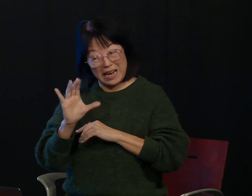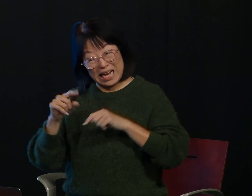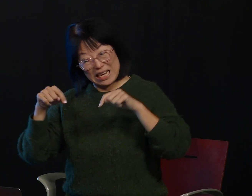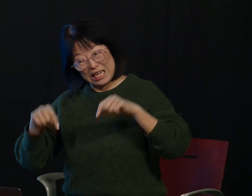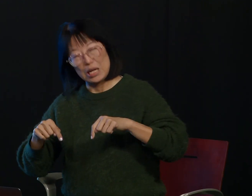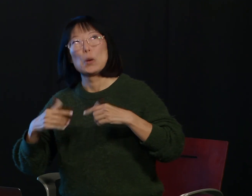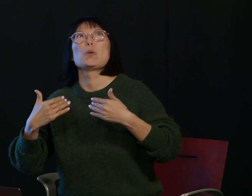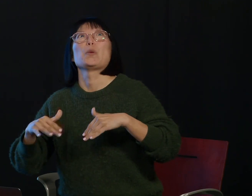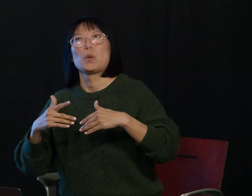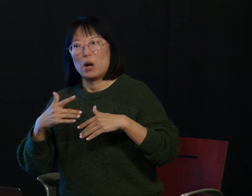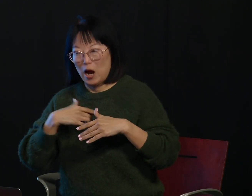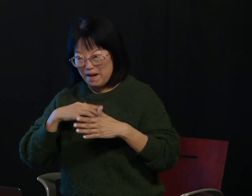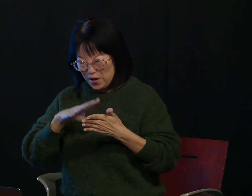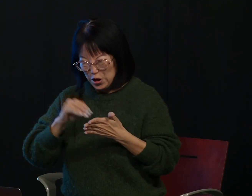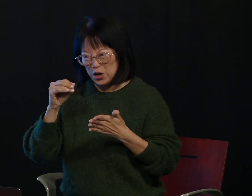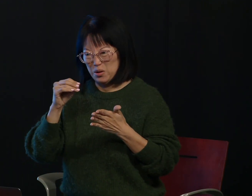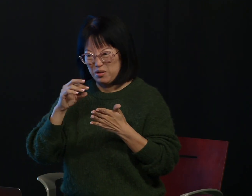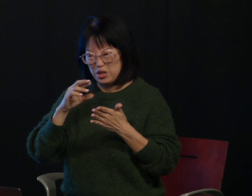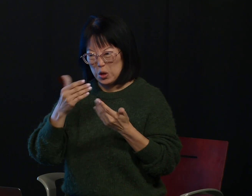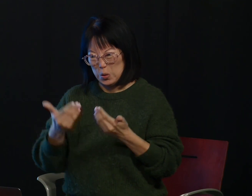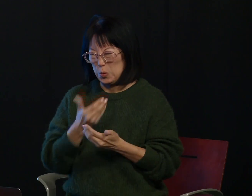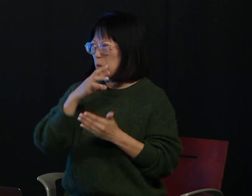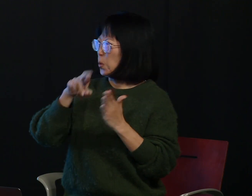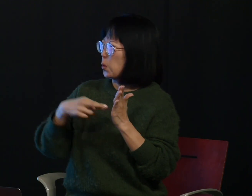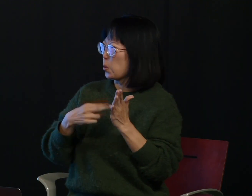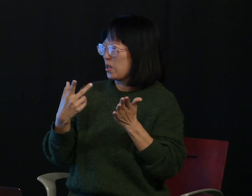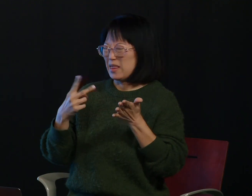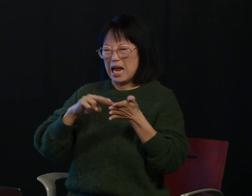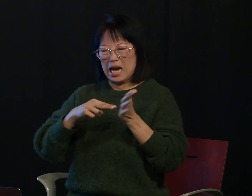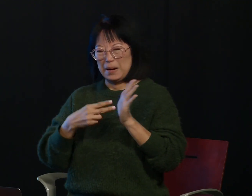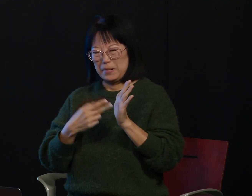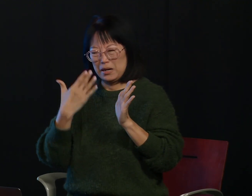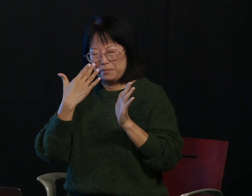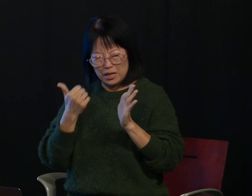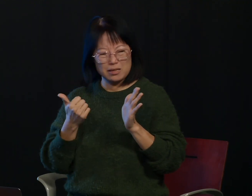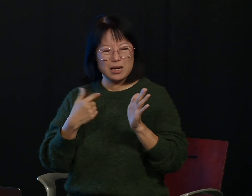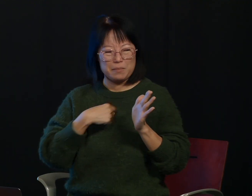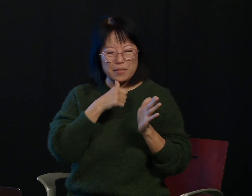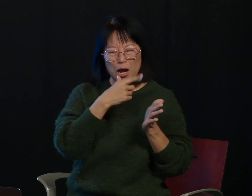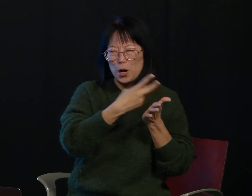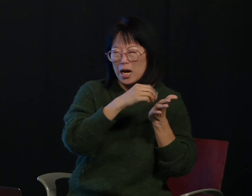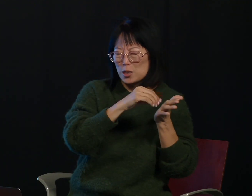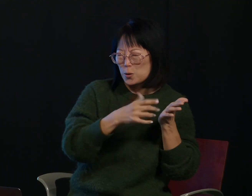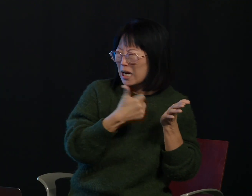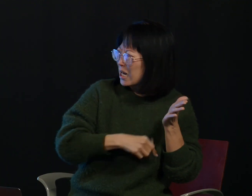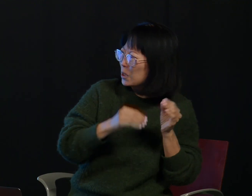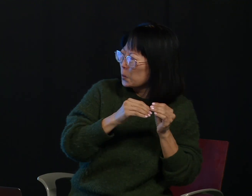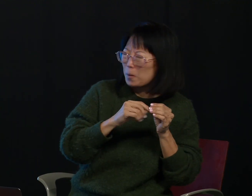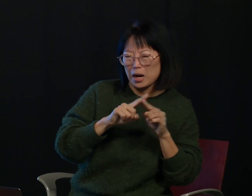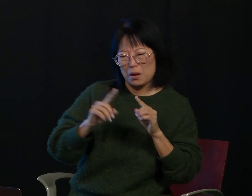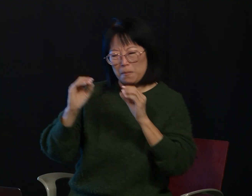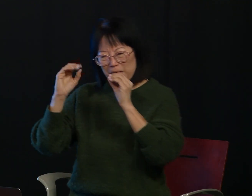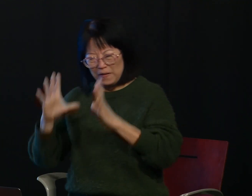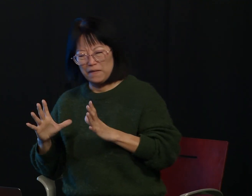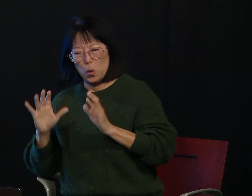I became a faculty member here, and boy, did I learn a new role because I am not a grad student anymore.